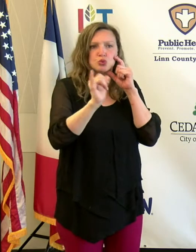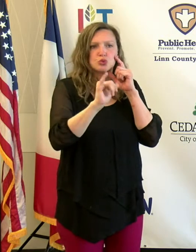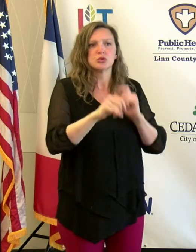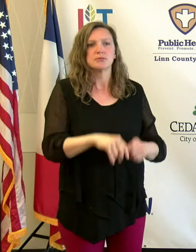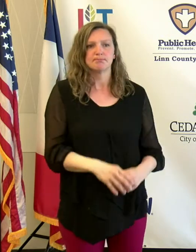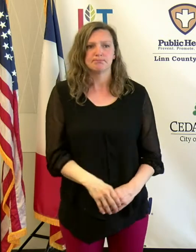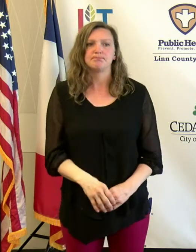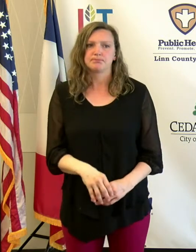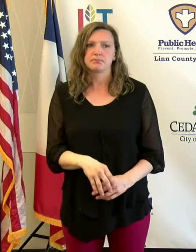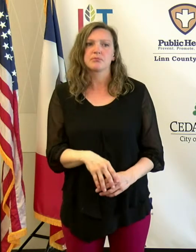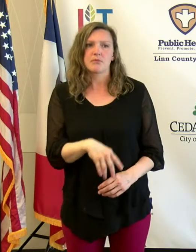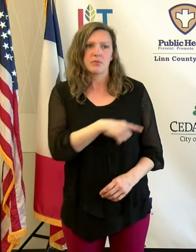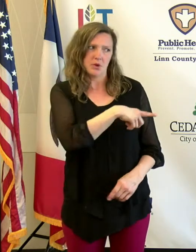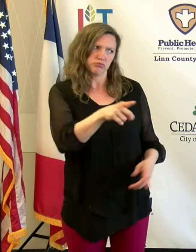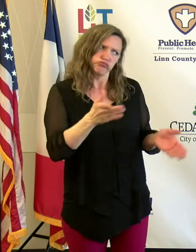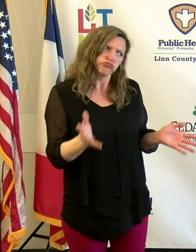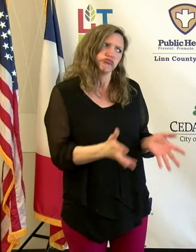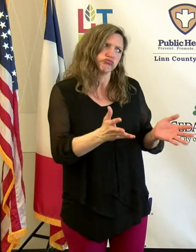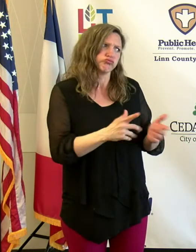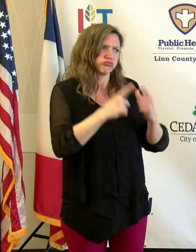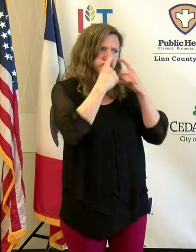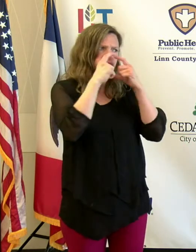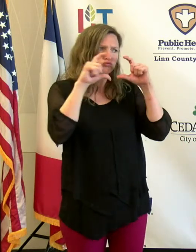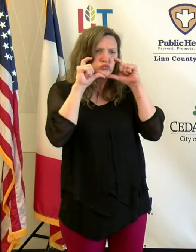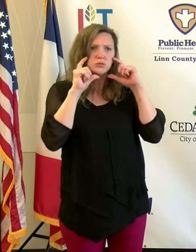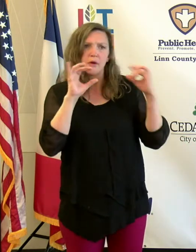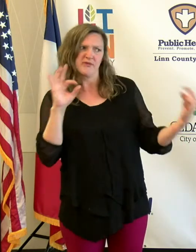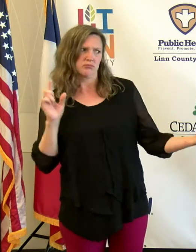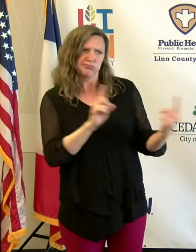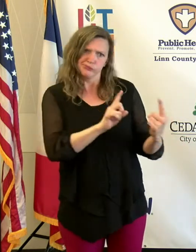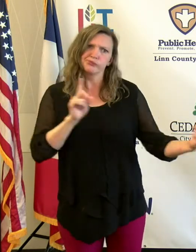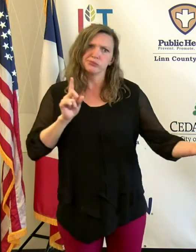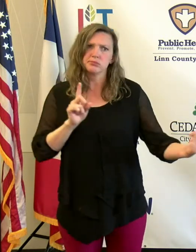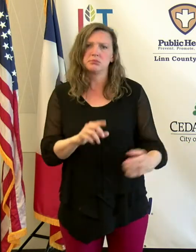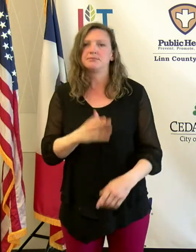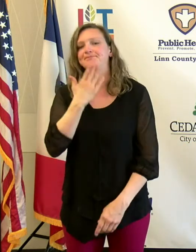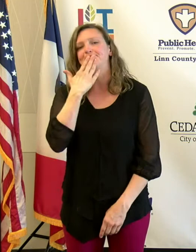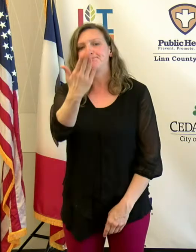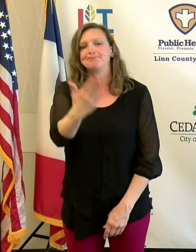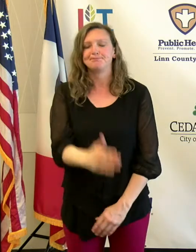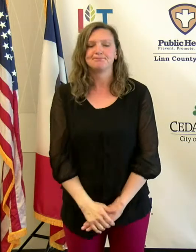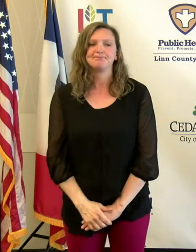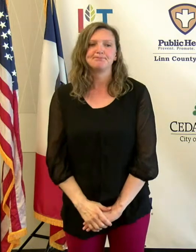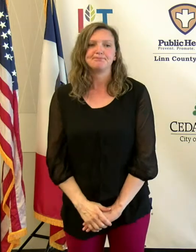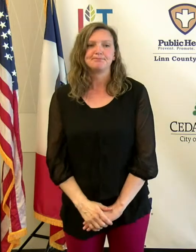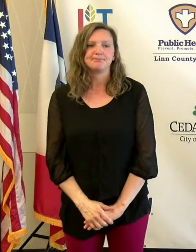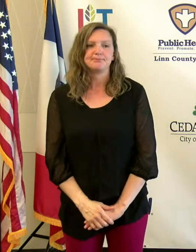encouraged to strongly encouraged to wear them. Thank you.